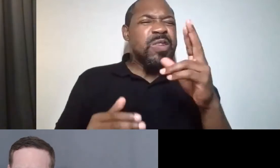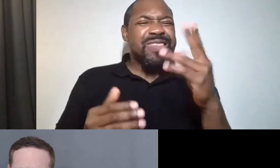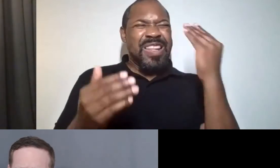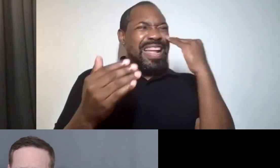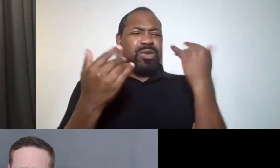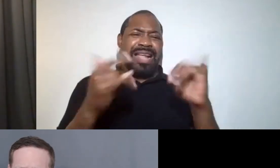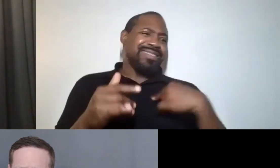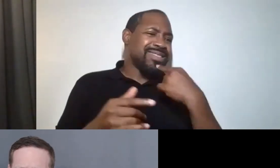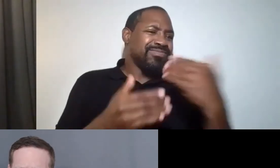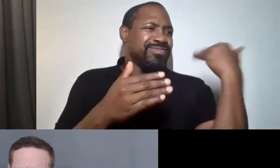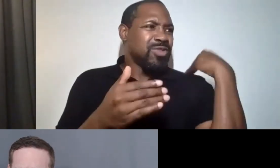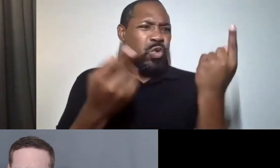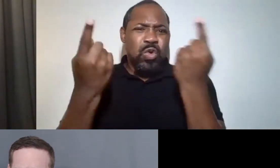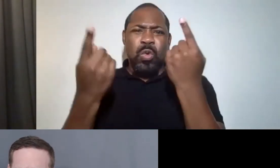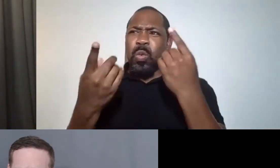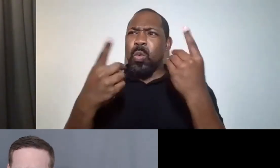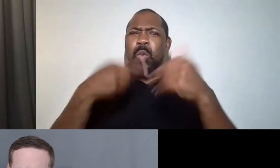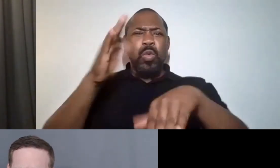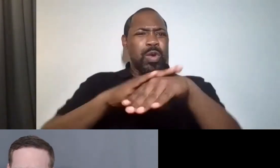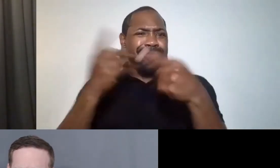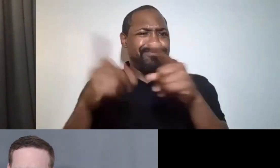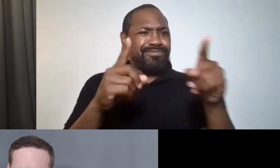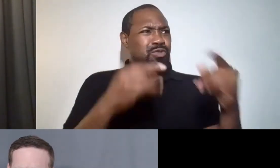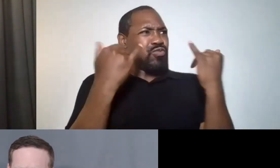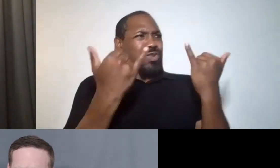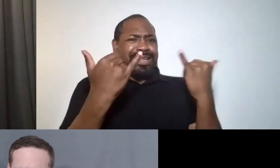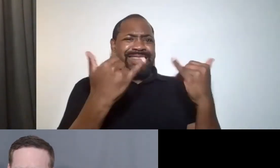they're not comfortable. And as I've said before,